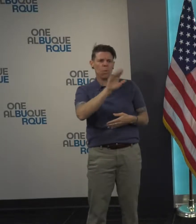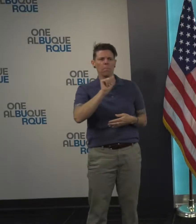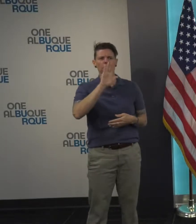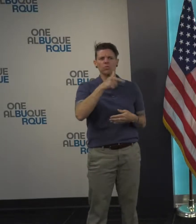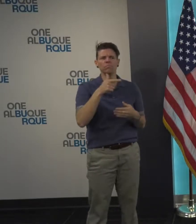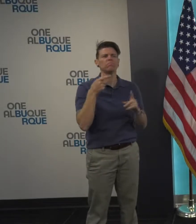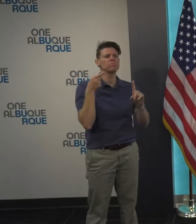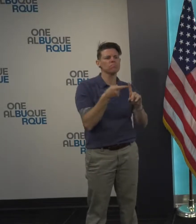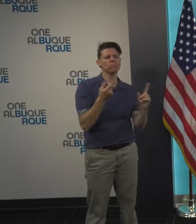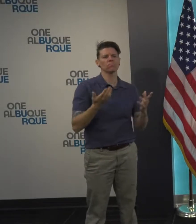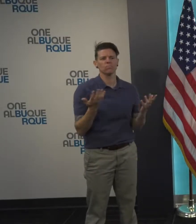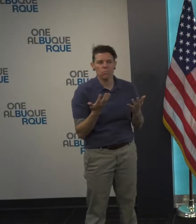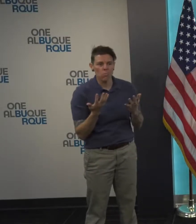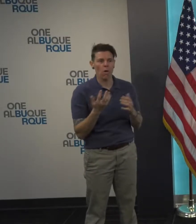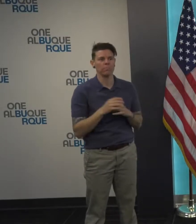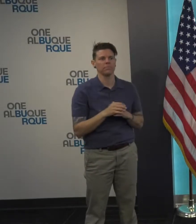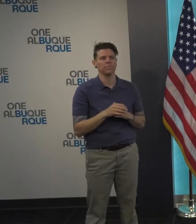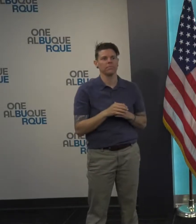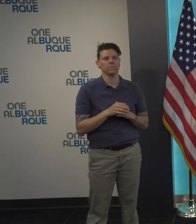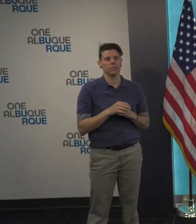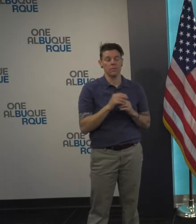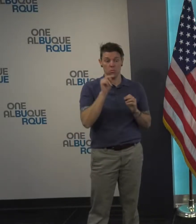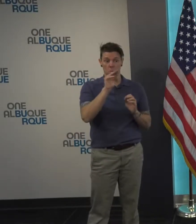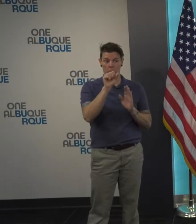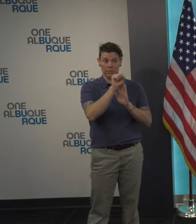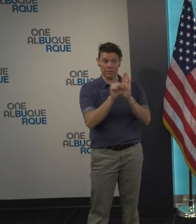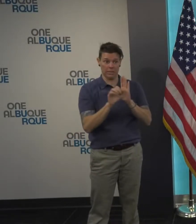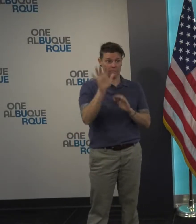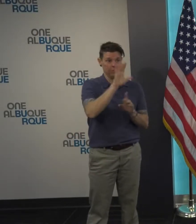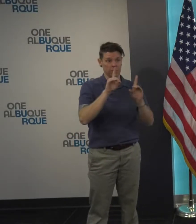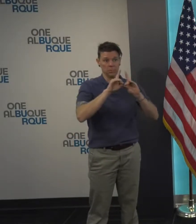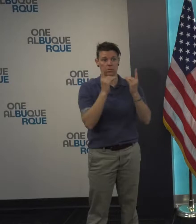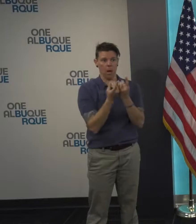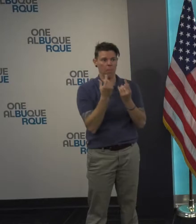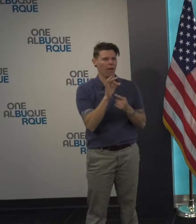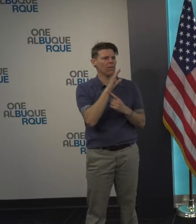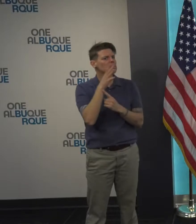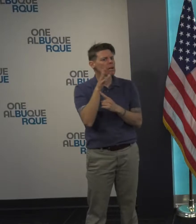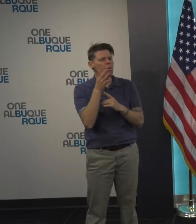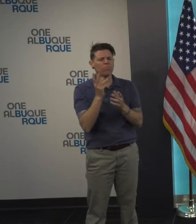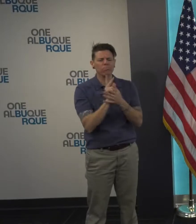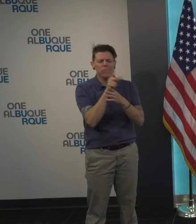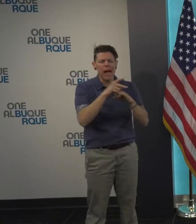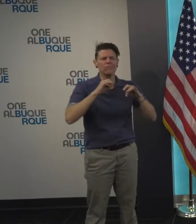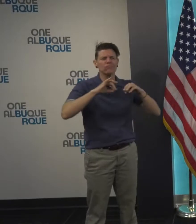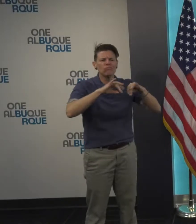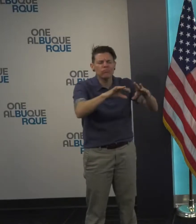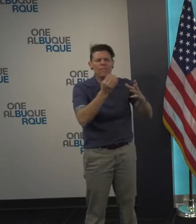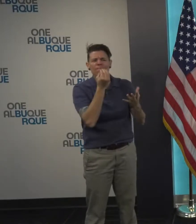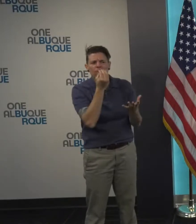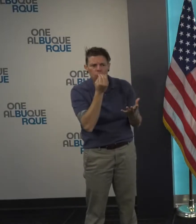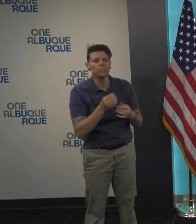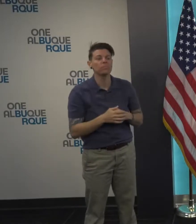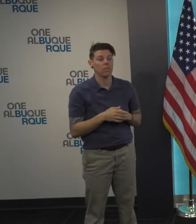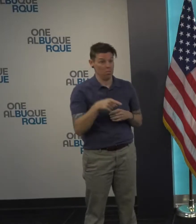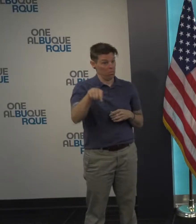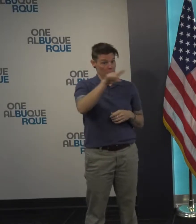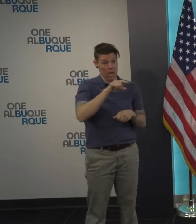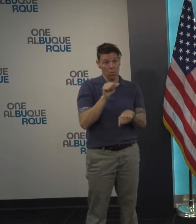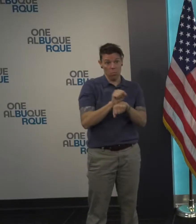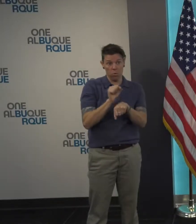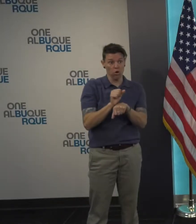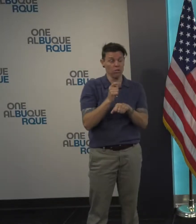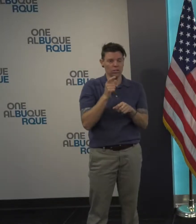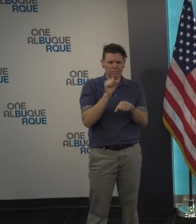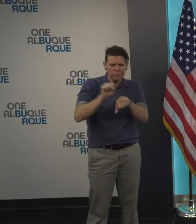State Department of Agriculture, in response to the COVID-19 pandemic and NM's food industry, they're working